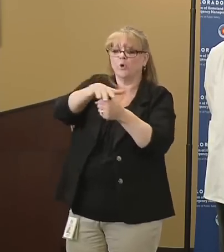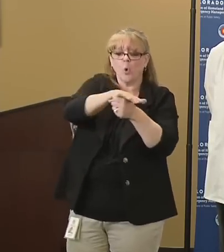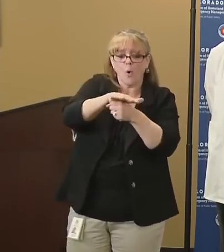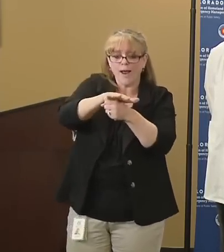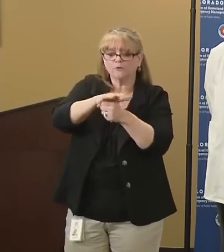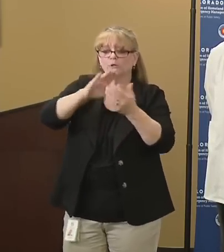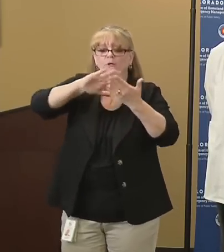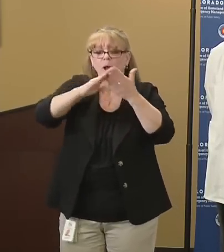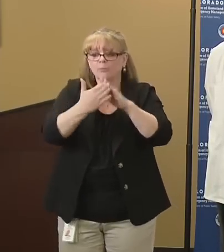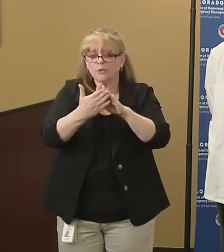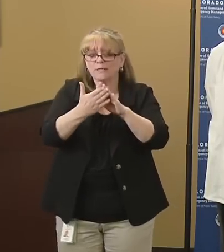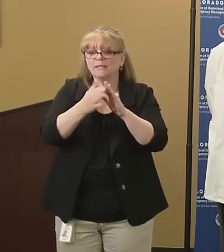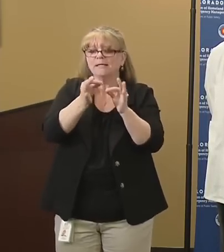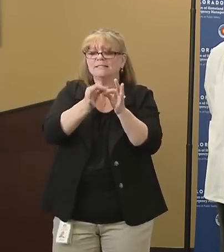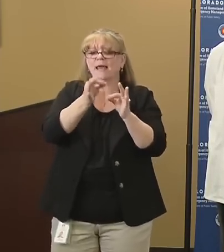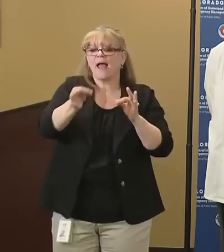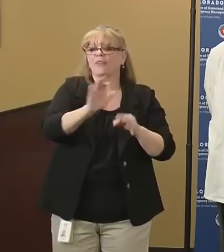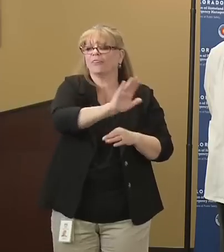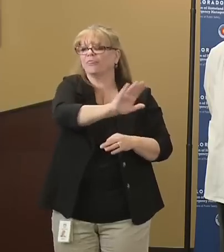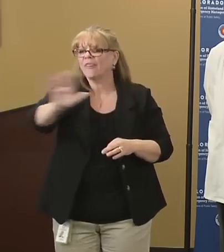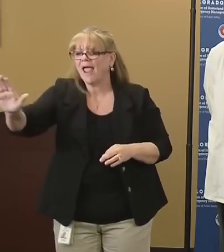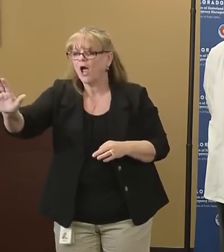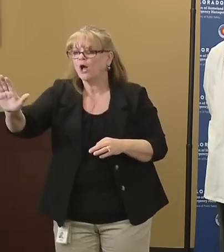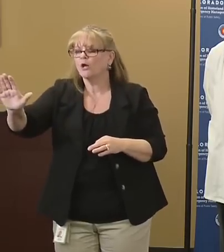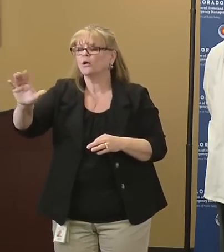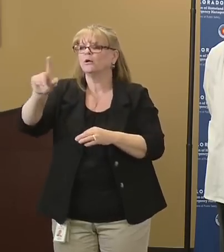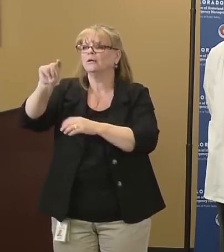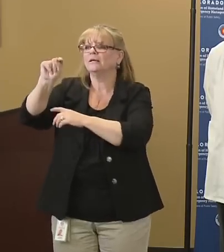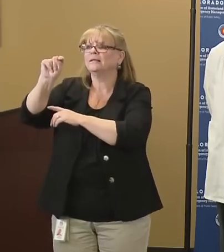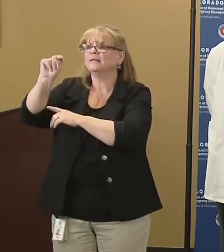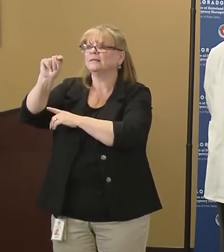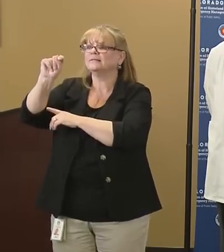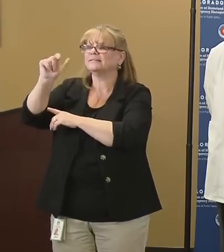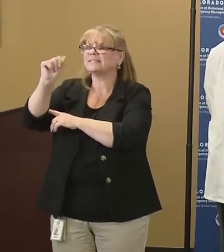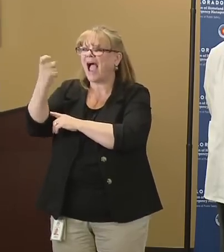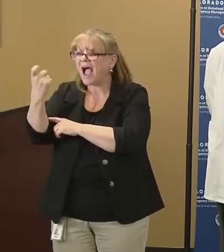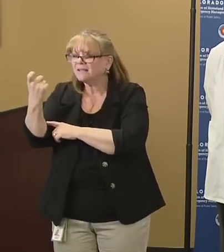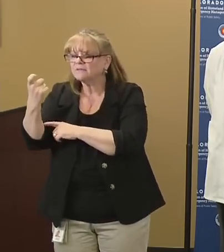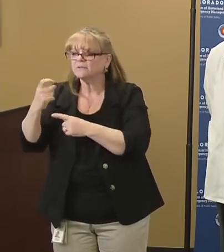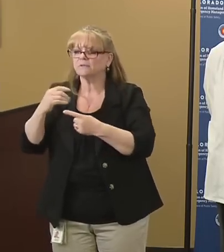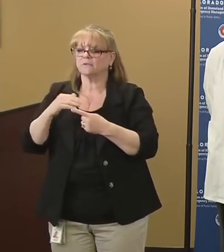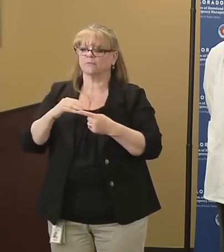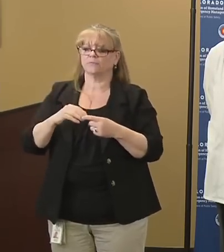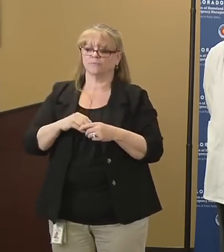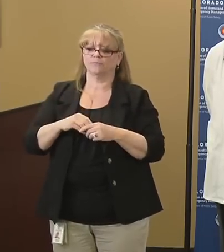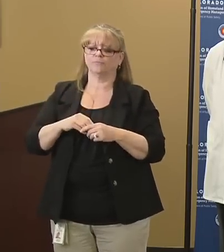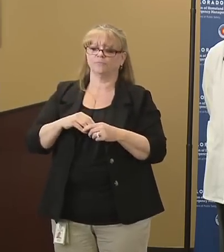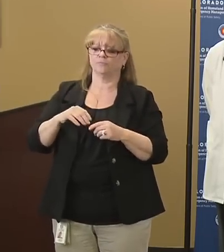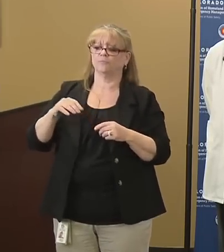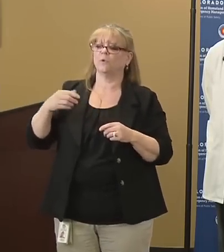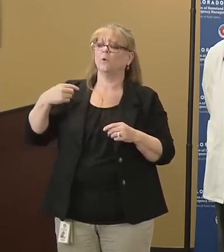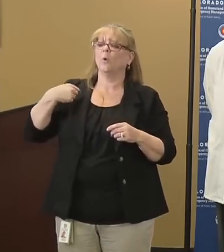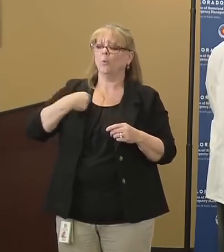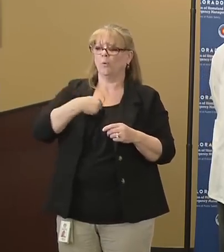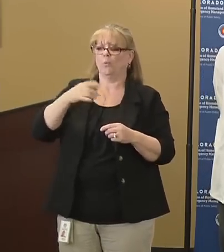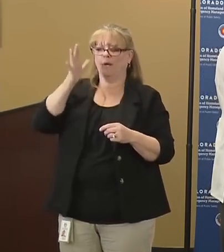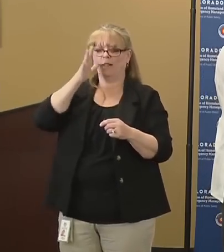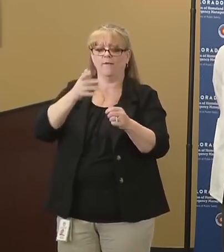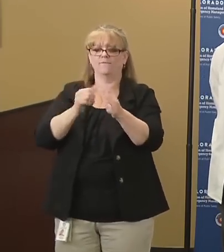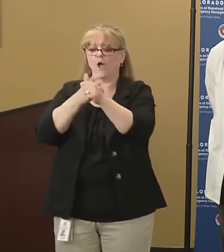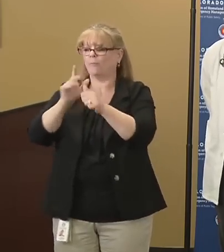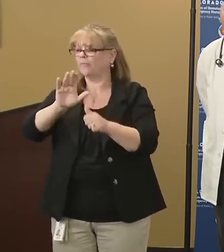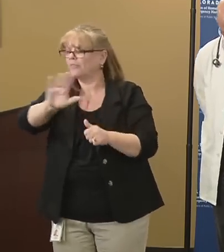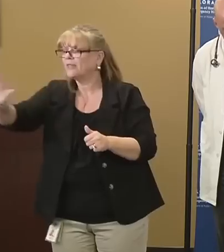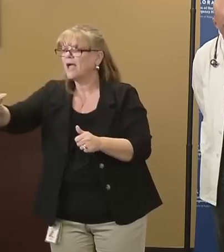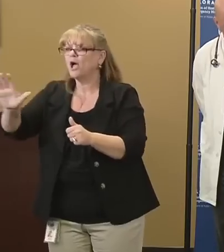delay their use or sales tax. We will also delay the state component of that. What remains to be seen and what we're trying to do